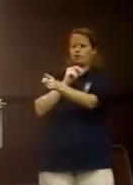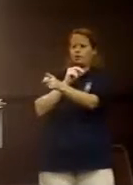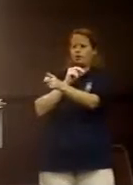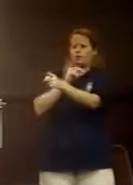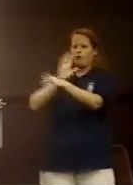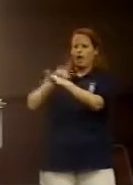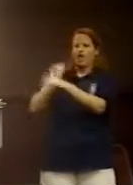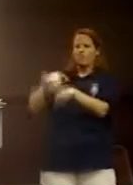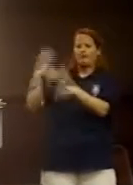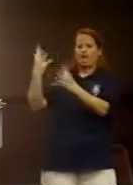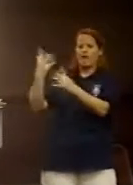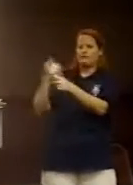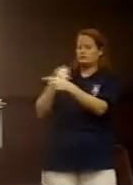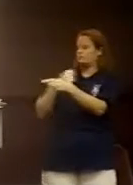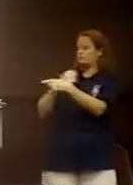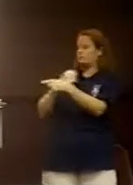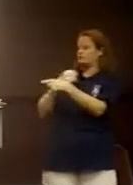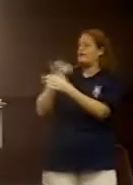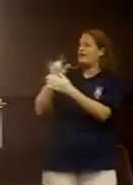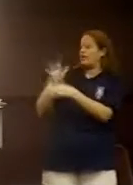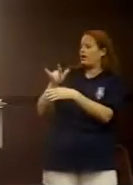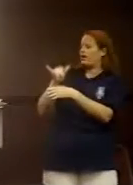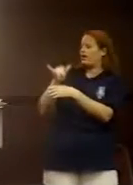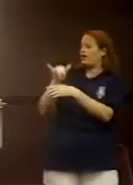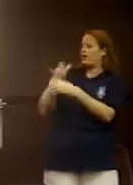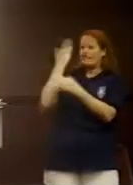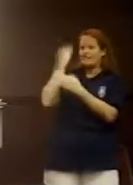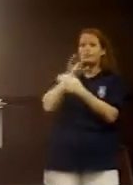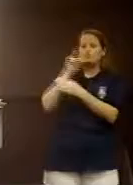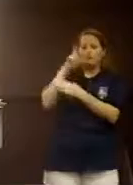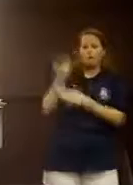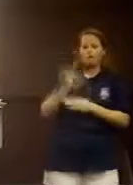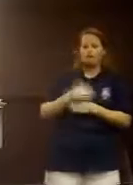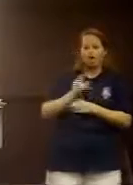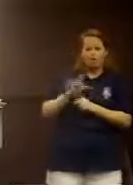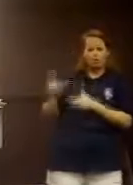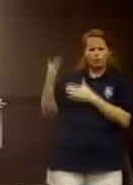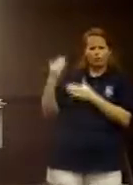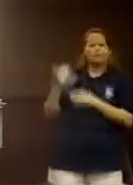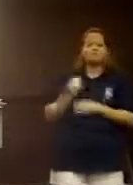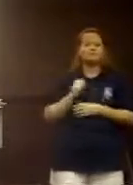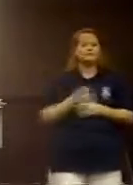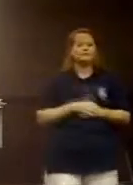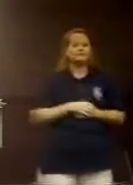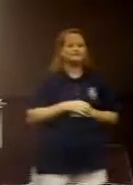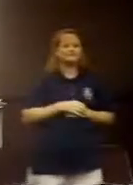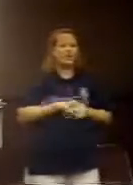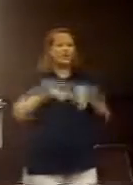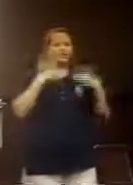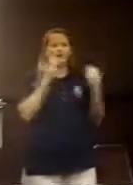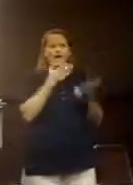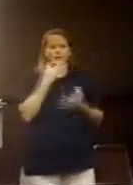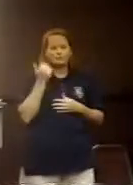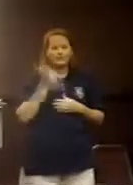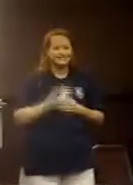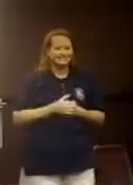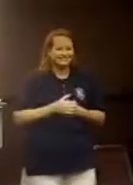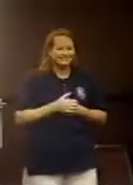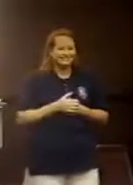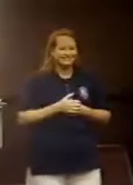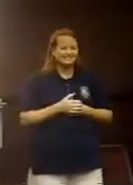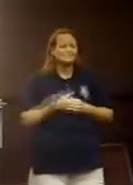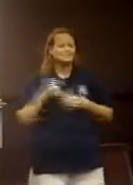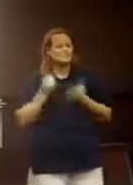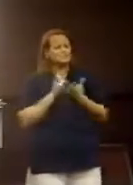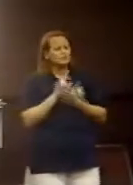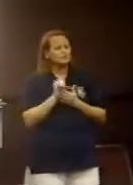No, on the light. This? Yeah, that's supposed to be up there. All the way up? Oh, okay. It's really a